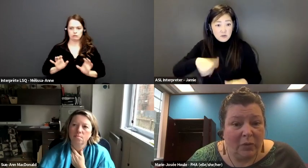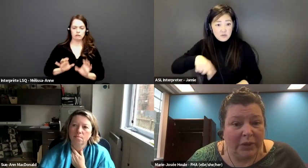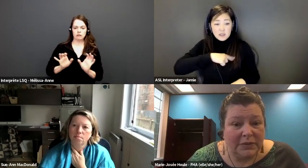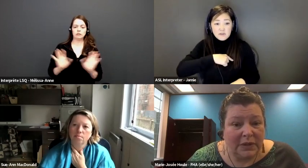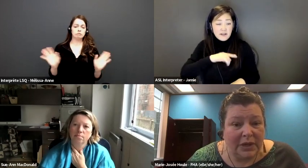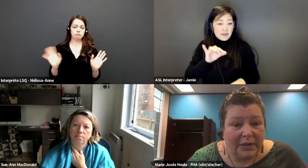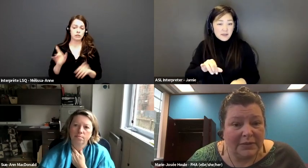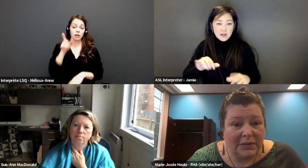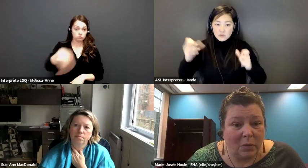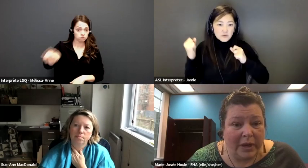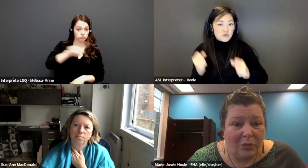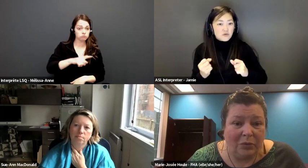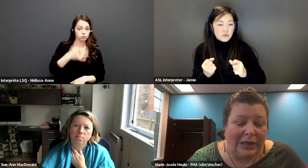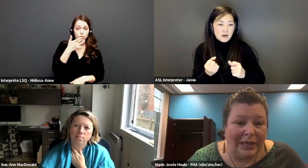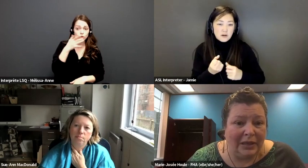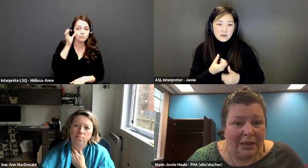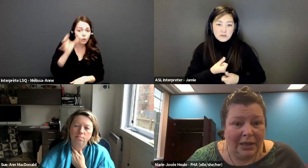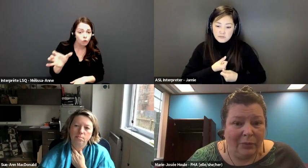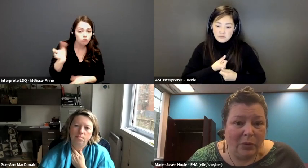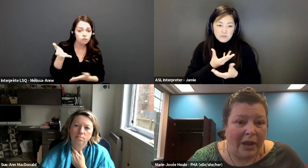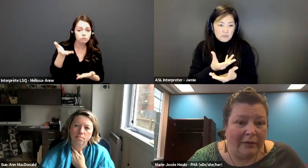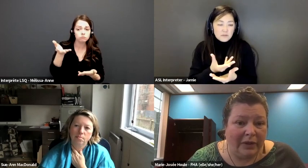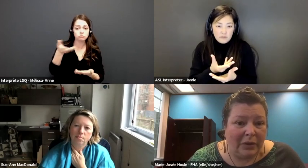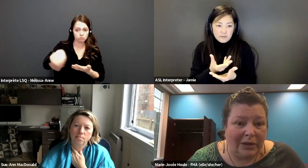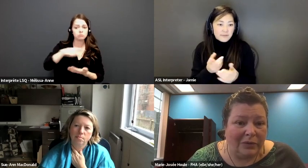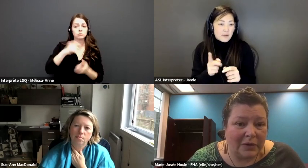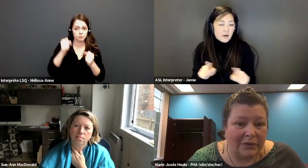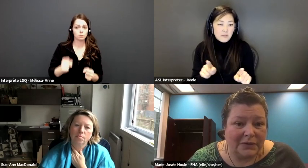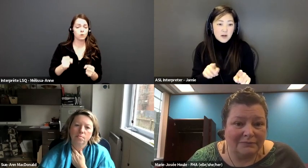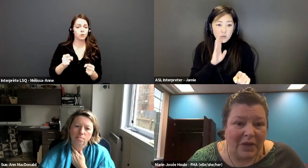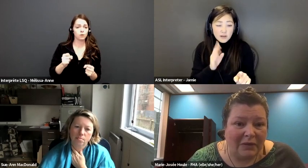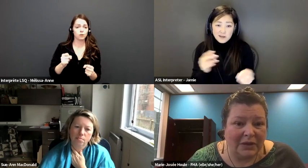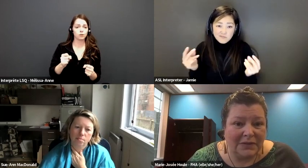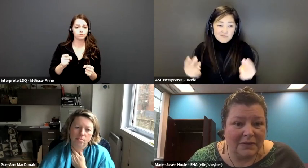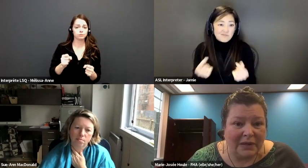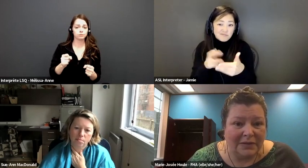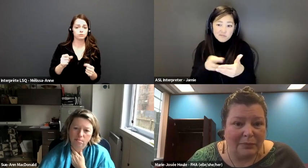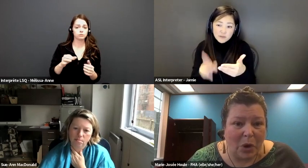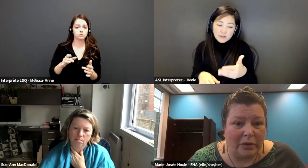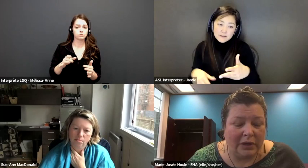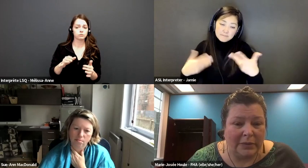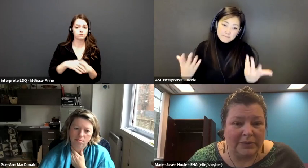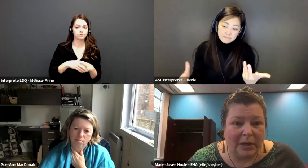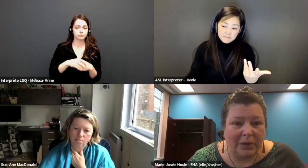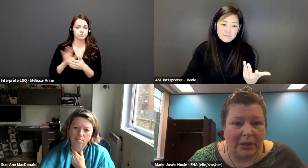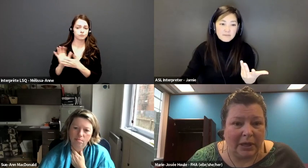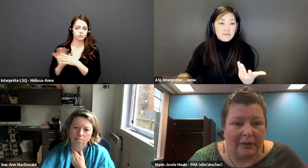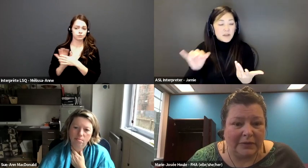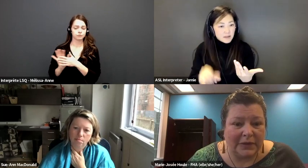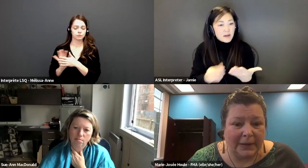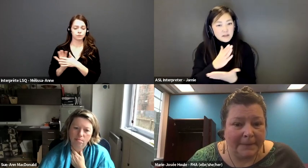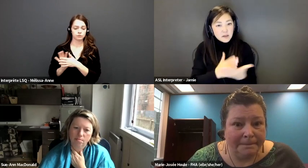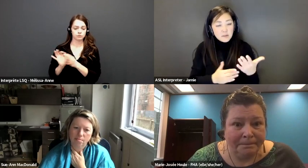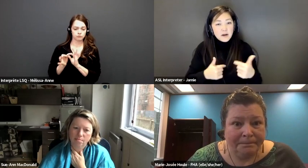incredible voice and it adds to the weight. But we can't. It won't have the immediate results, and that's the part that keeps me up at night, I